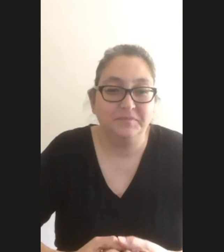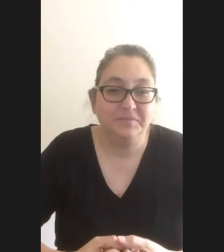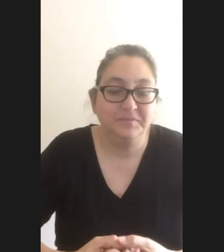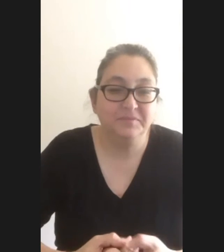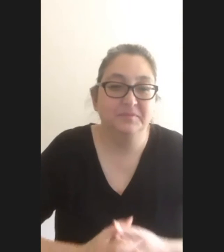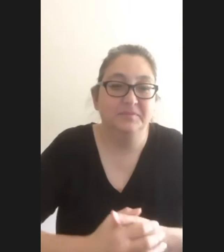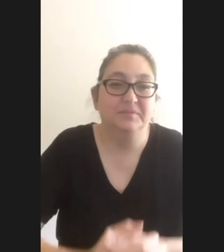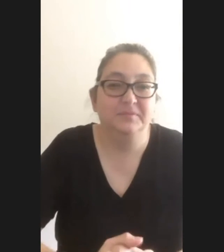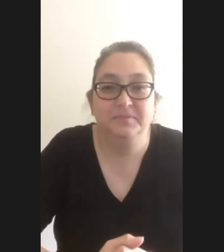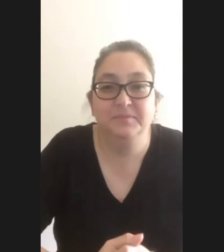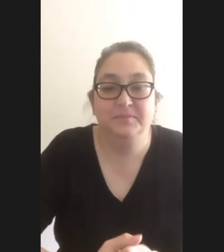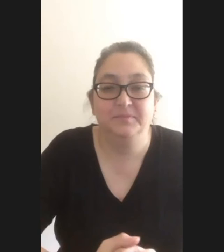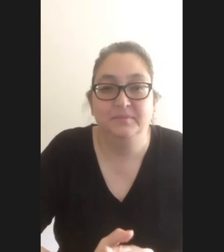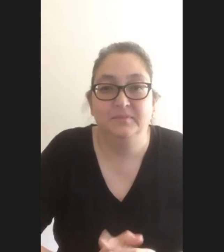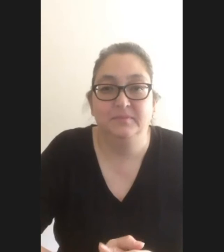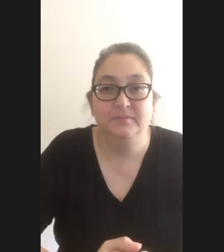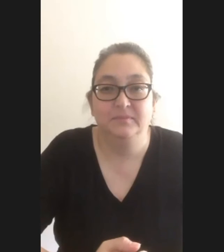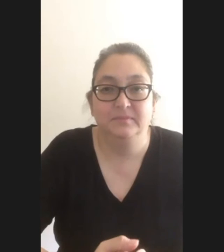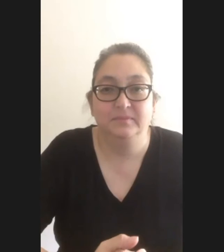beneficial for the high school students.